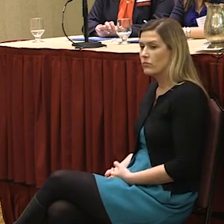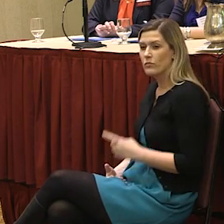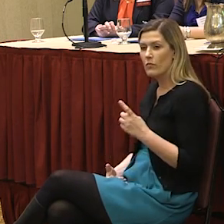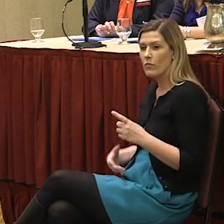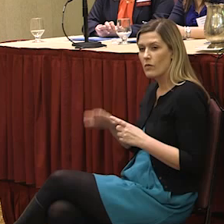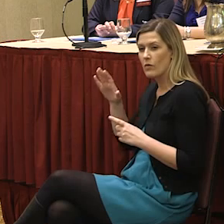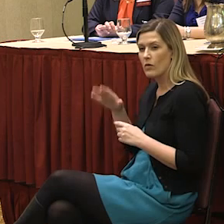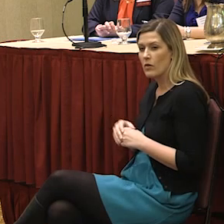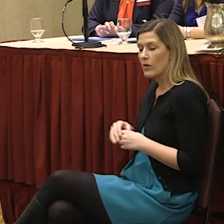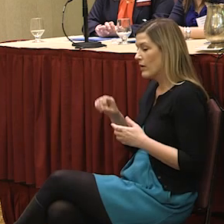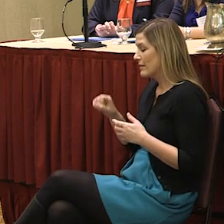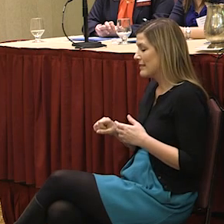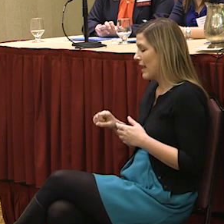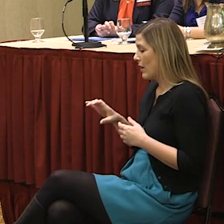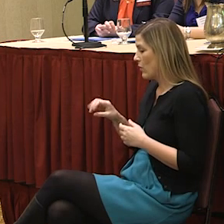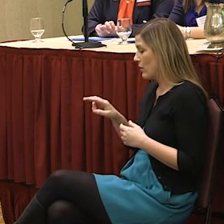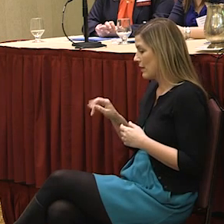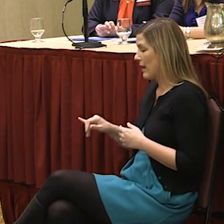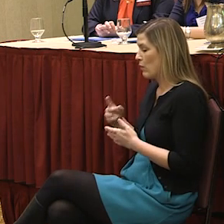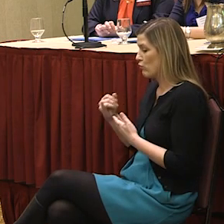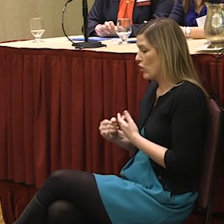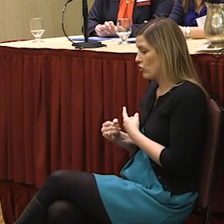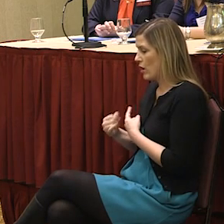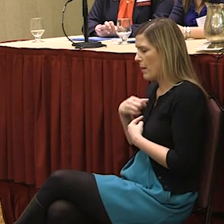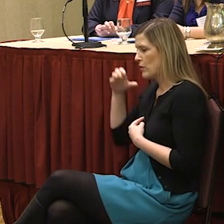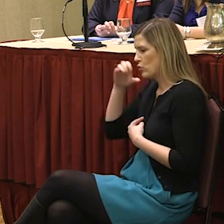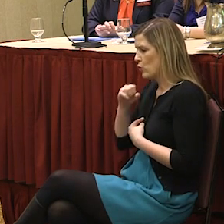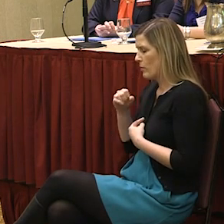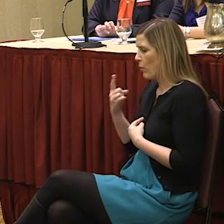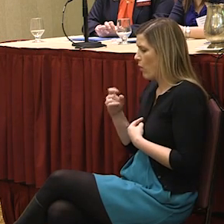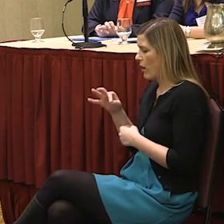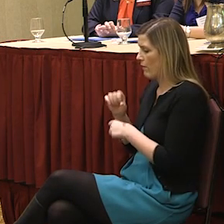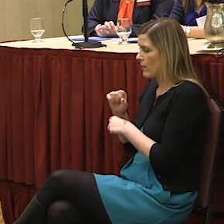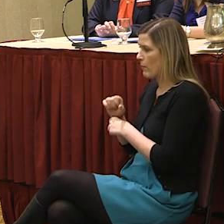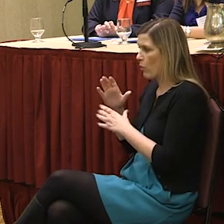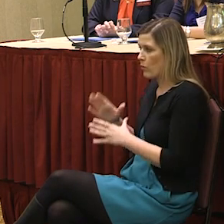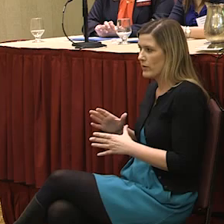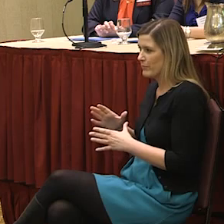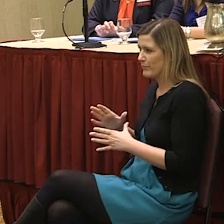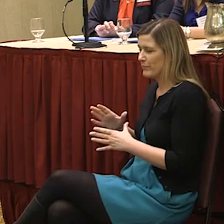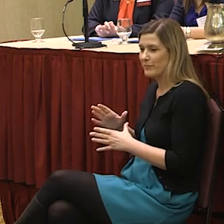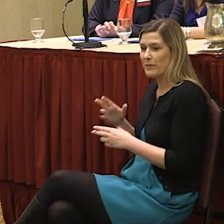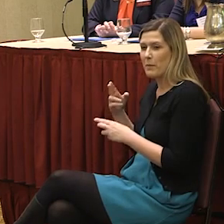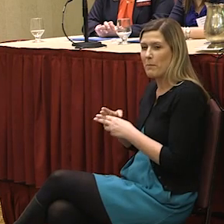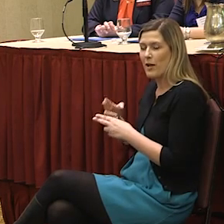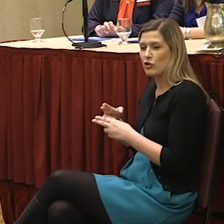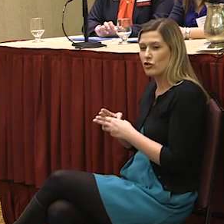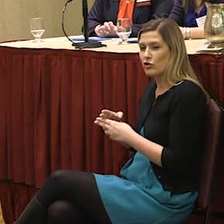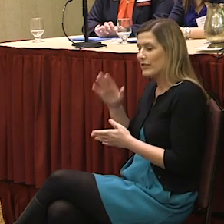I'm close to the South County project. I assume one of your endpoints is, as you already mentioned,